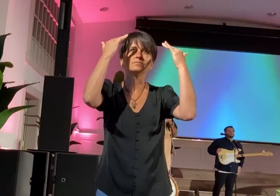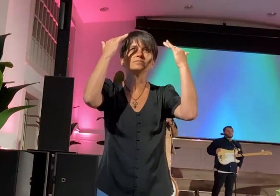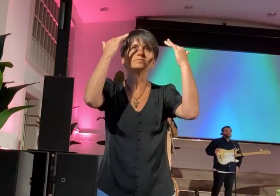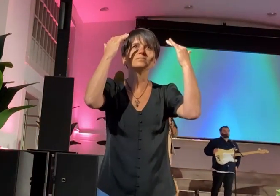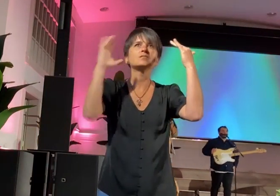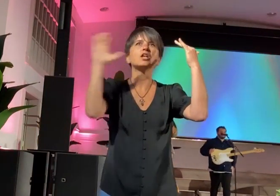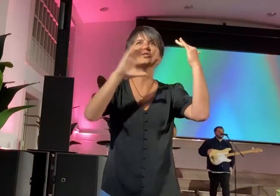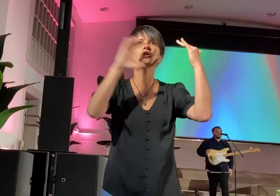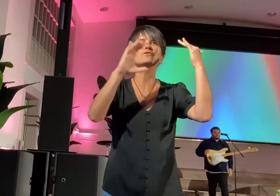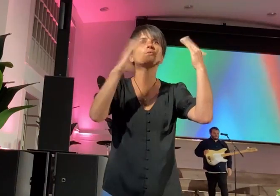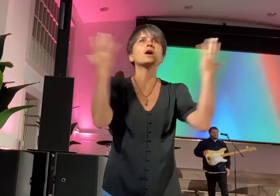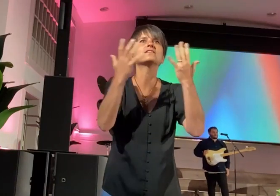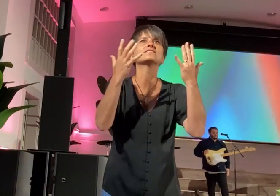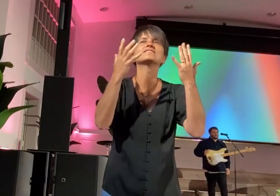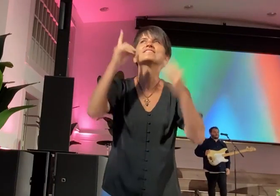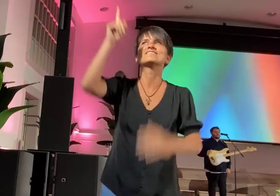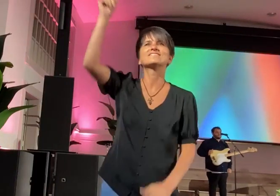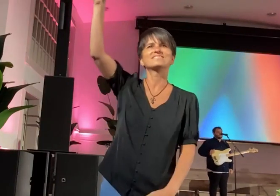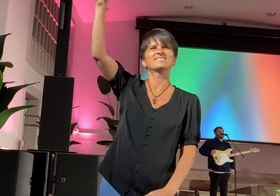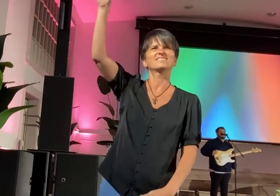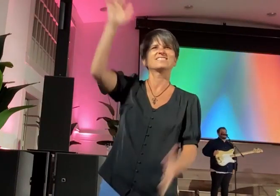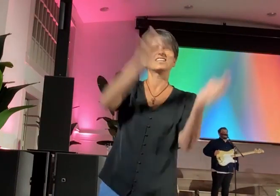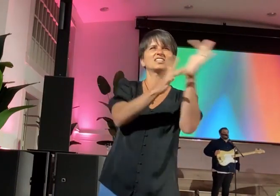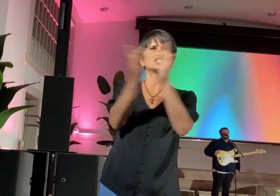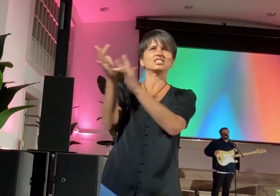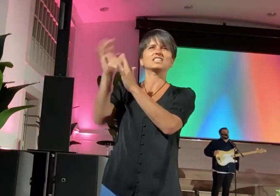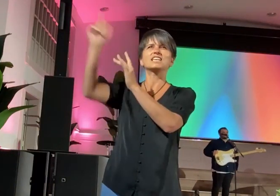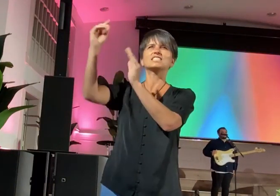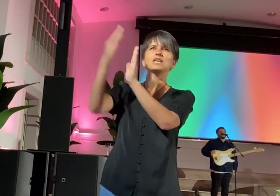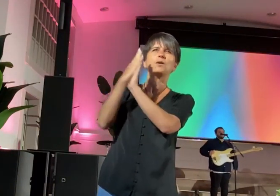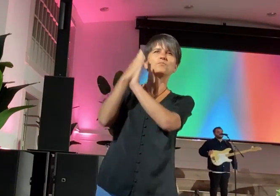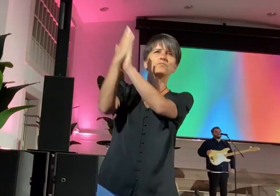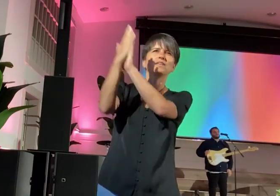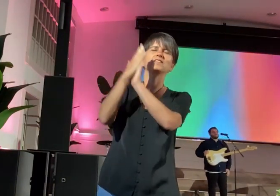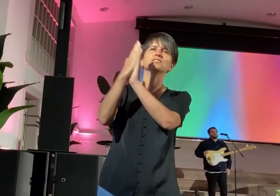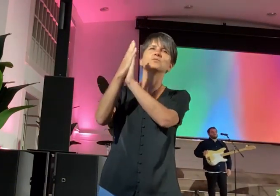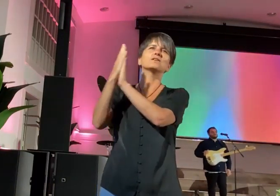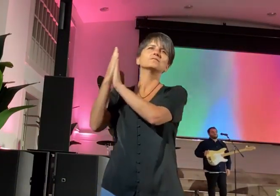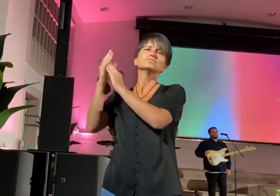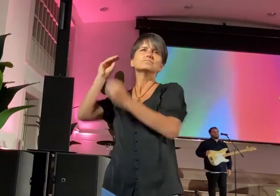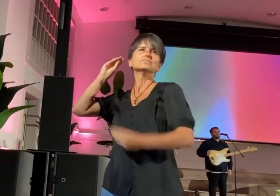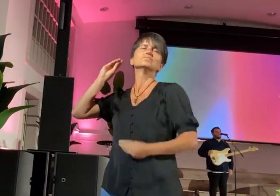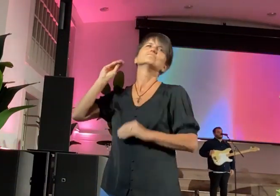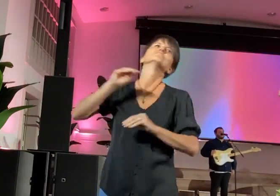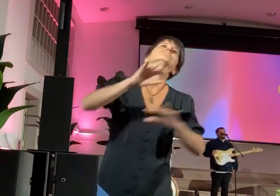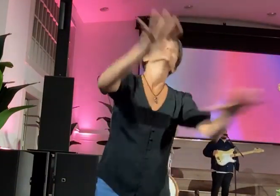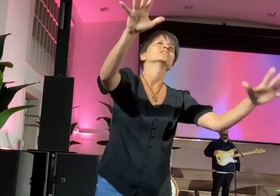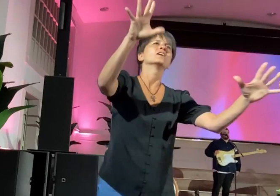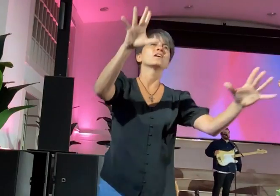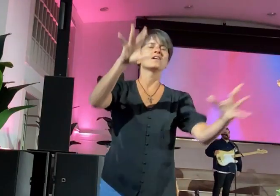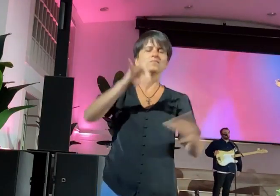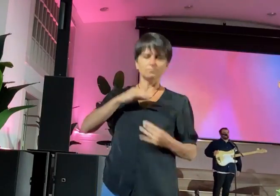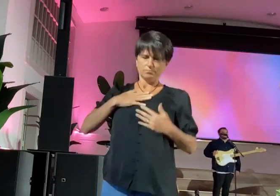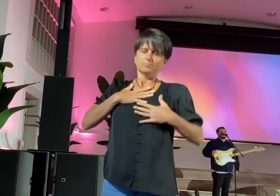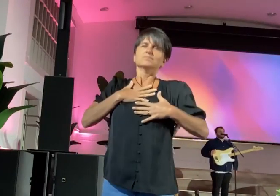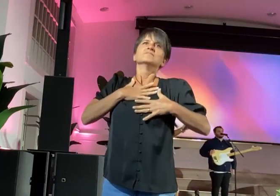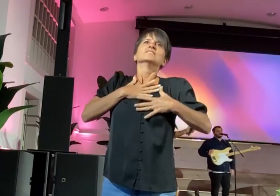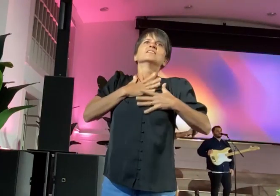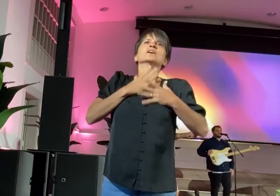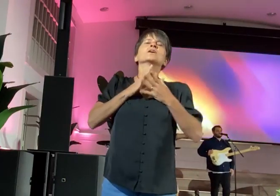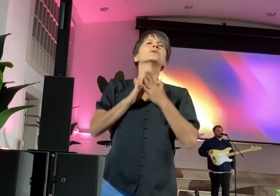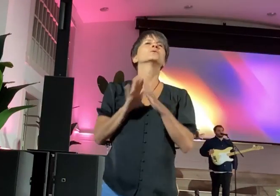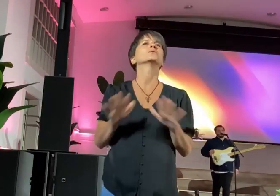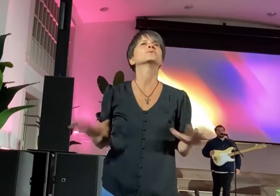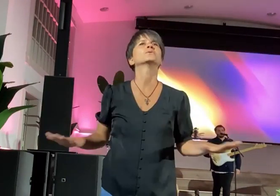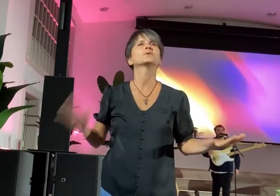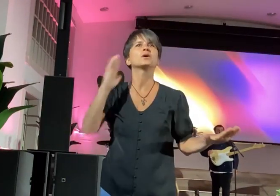just seek Jesus and watch as his presence washes over us this morning and just wipes that away. Amen. Lord, we seek you